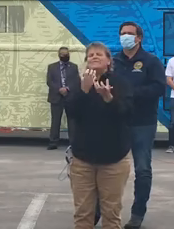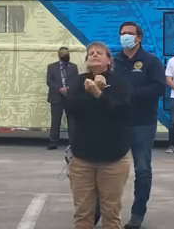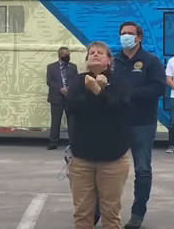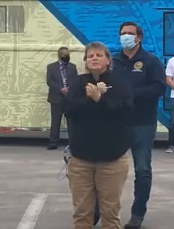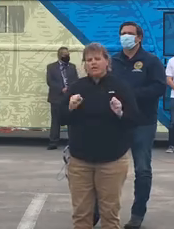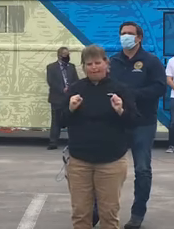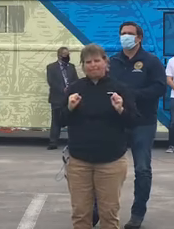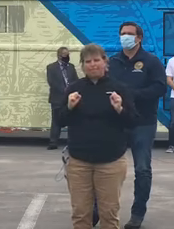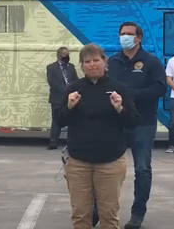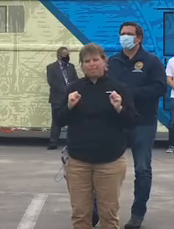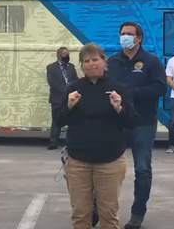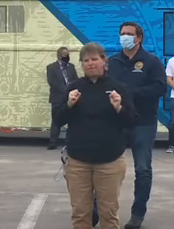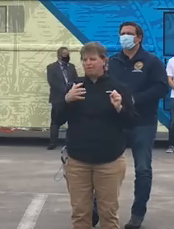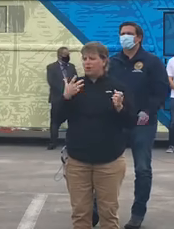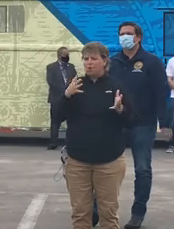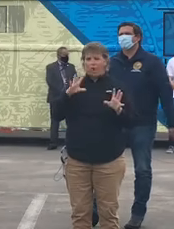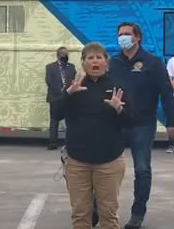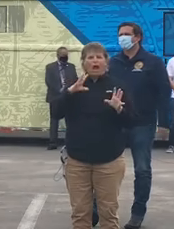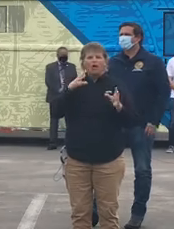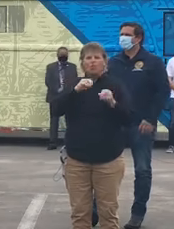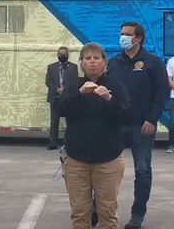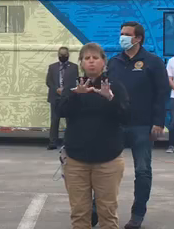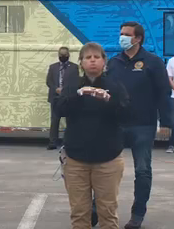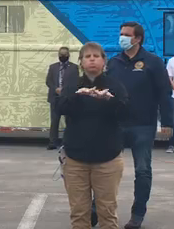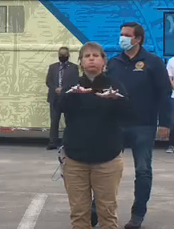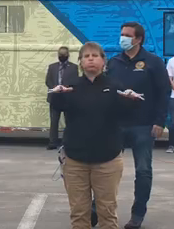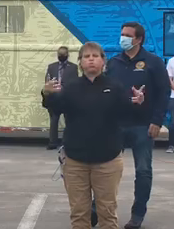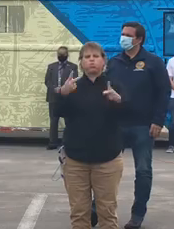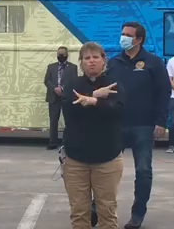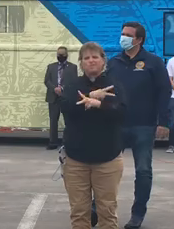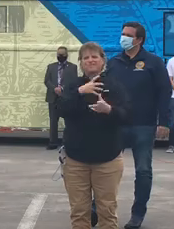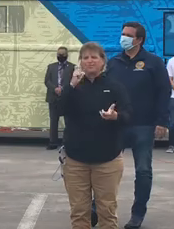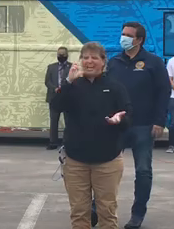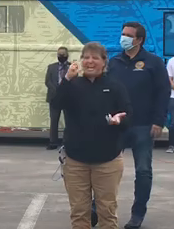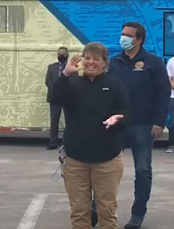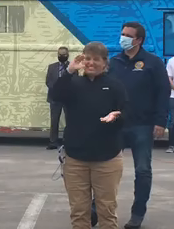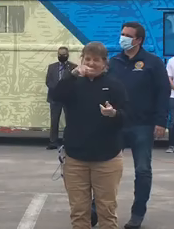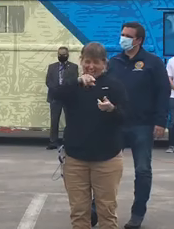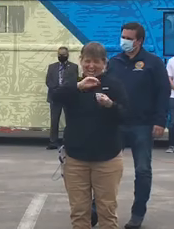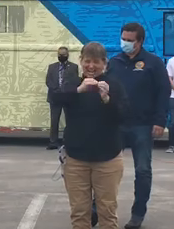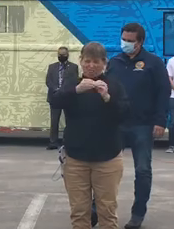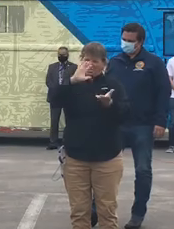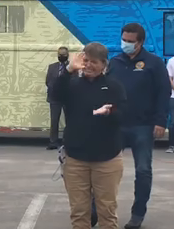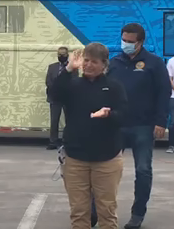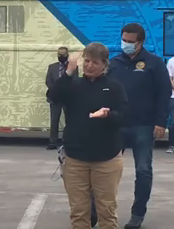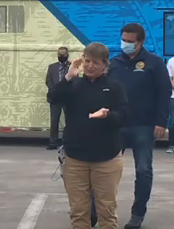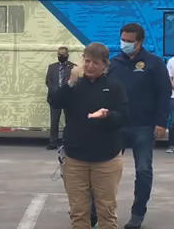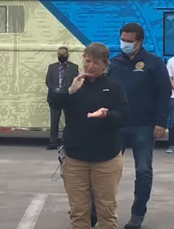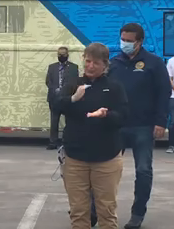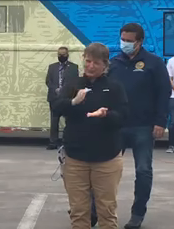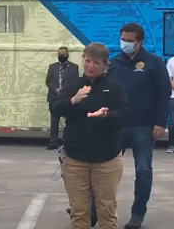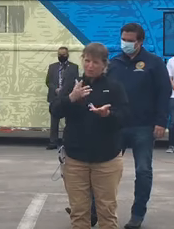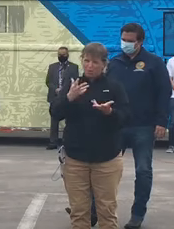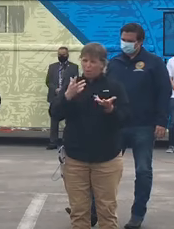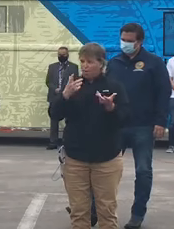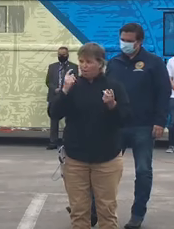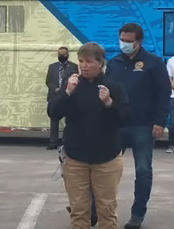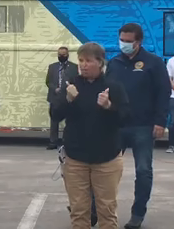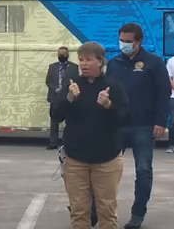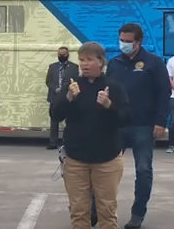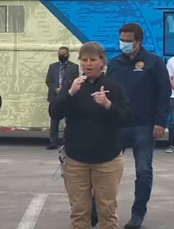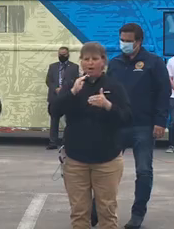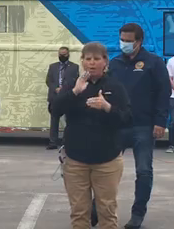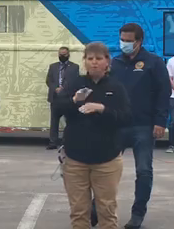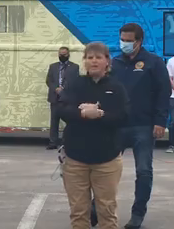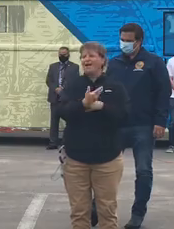risk, which by the way doesn't mean it's zero risk, all right? There is going to be some risk, but reduce it to the point where the